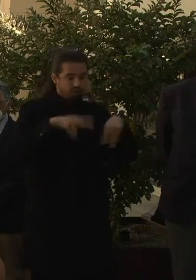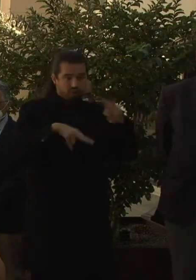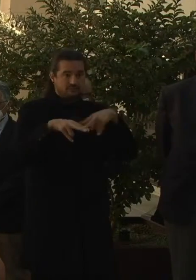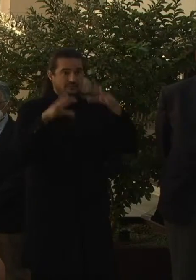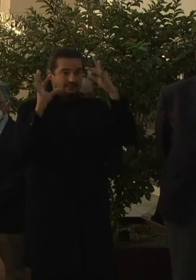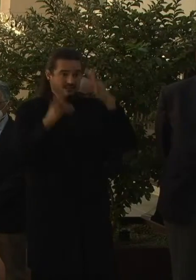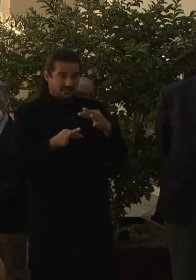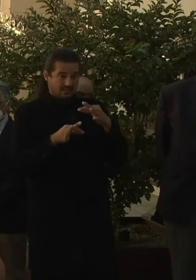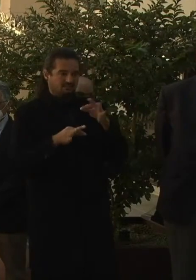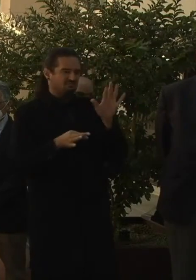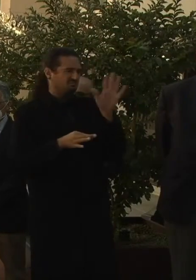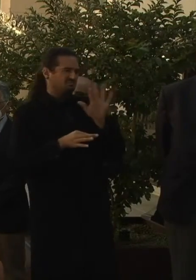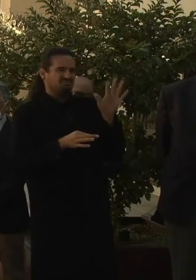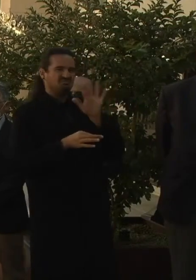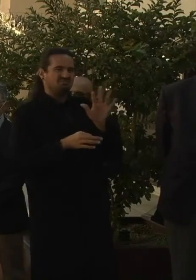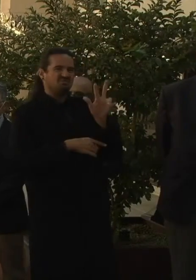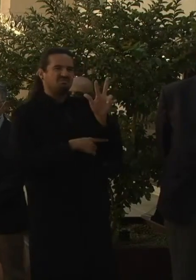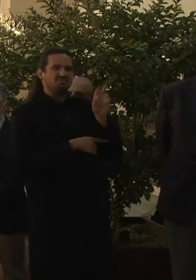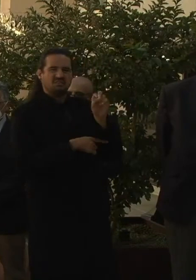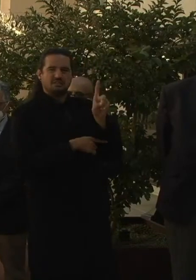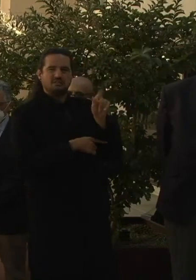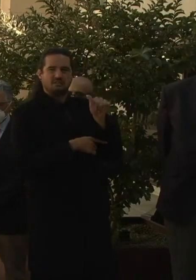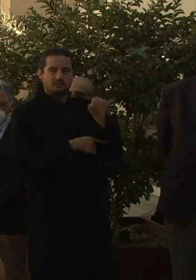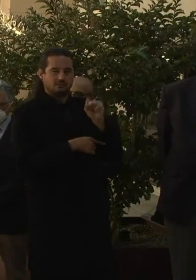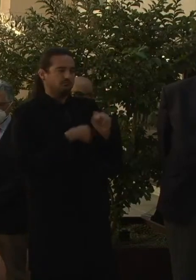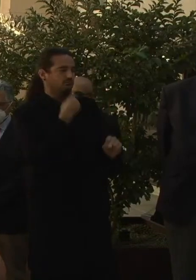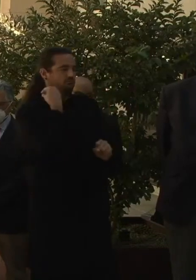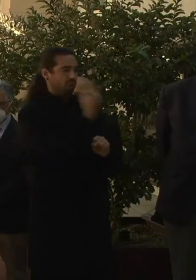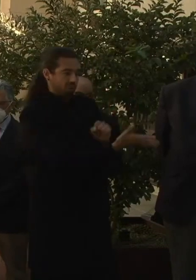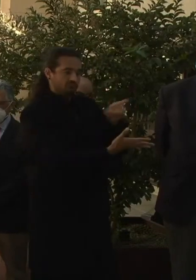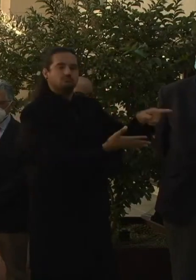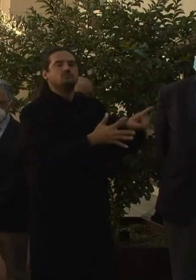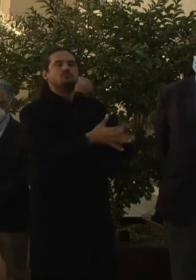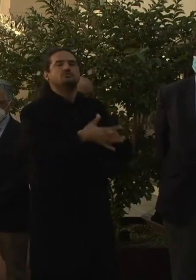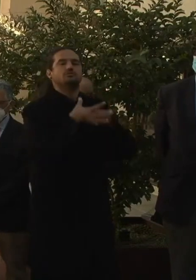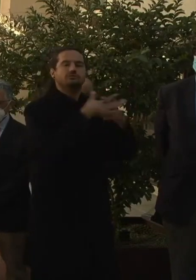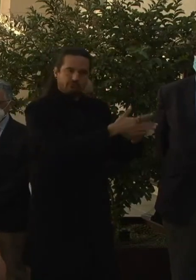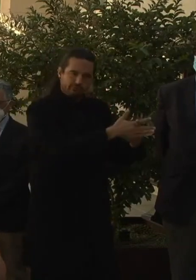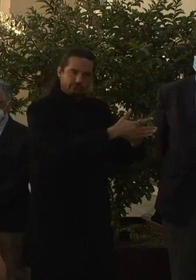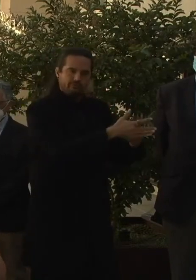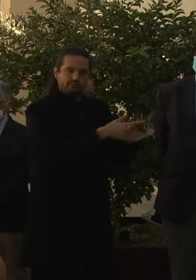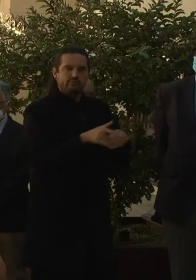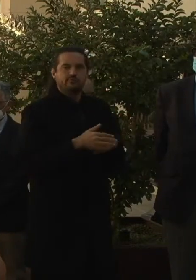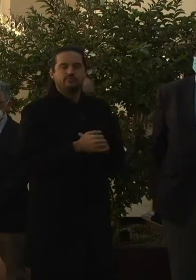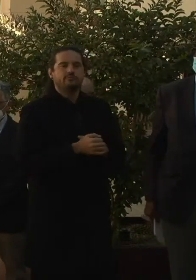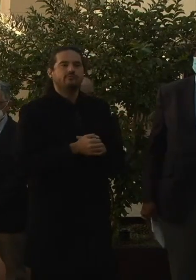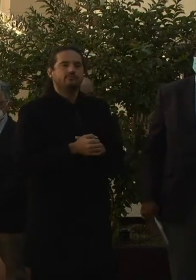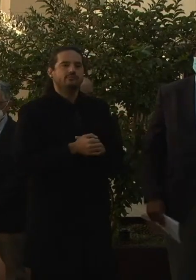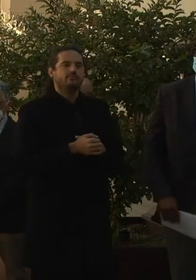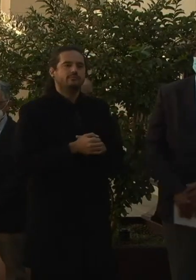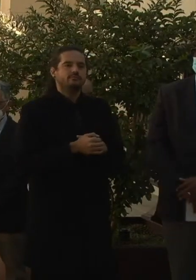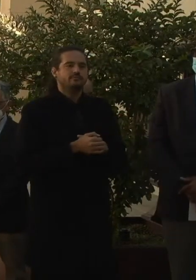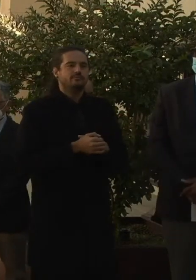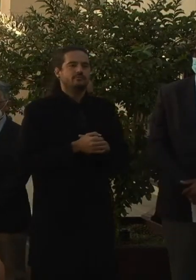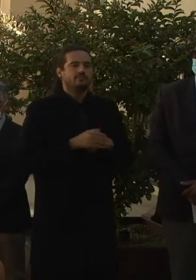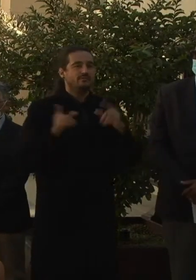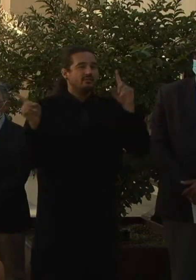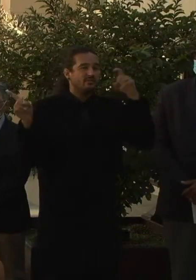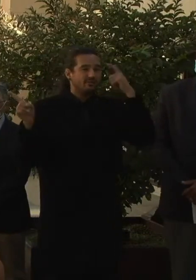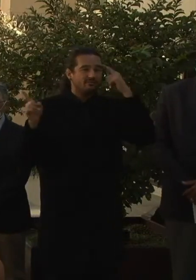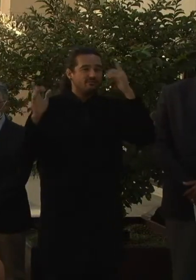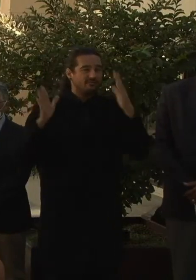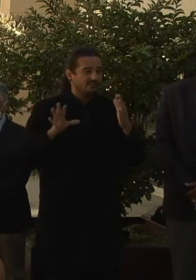we expect Governor, his charge is, as you know, the folks responsible for implementing